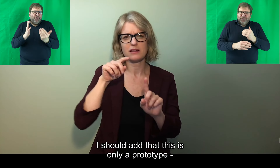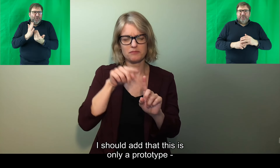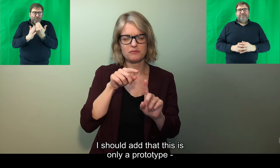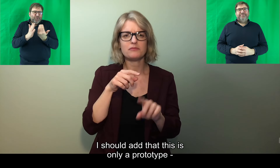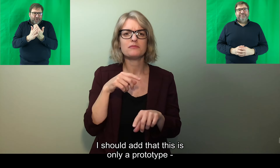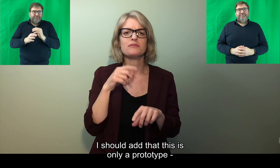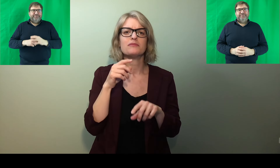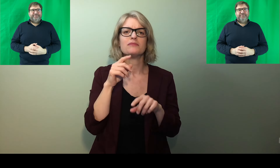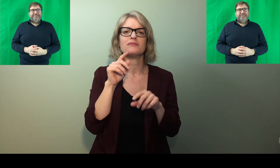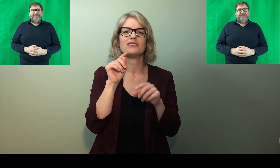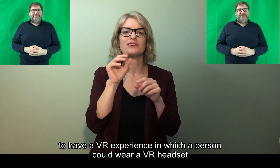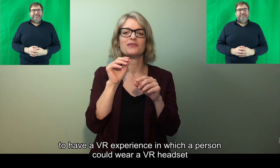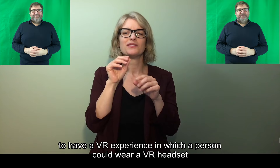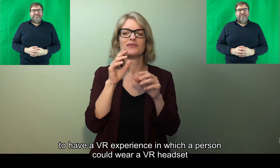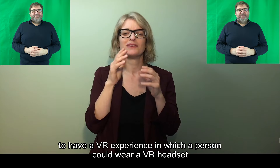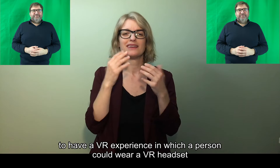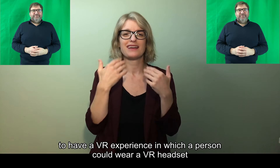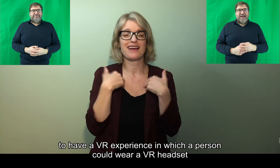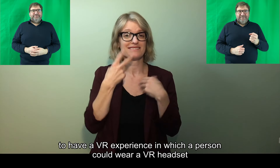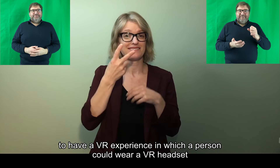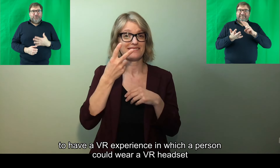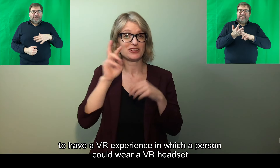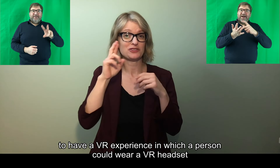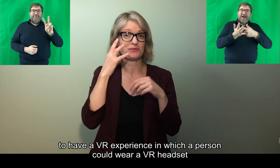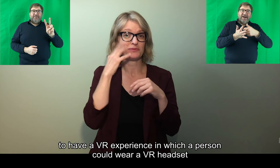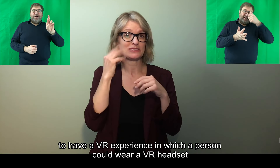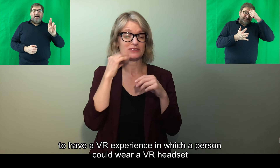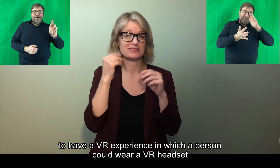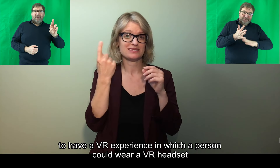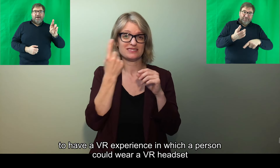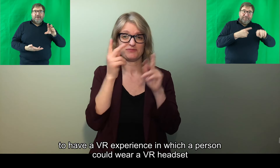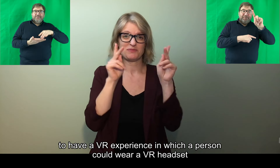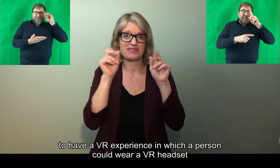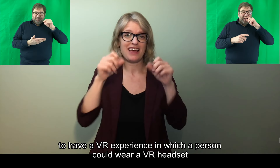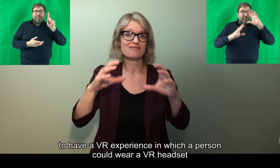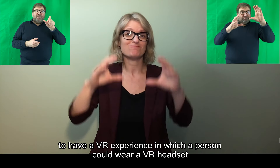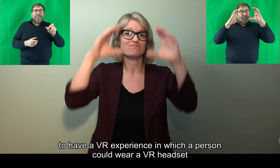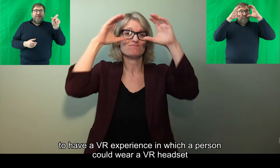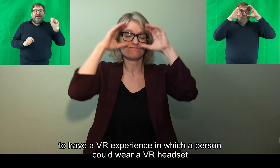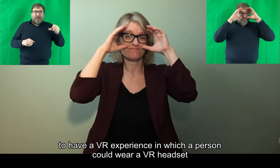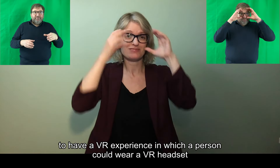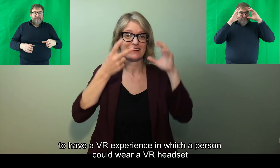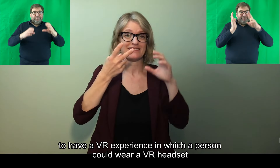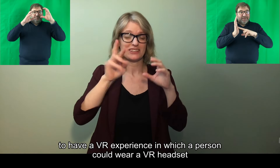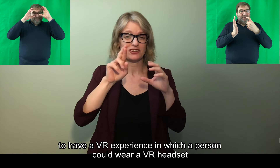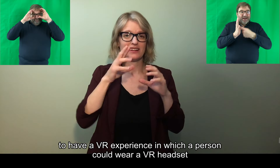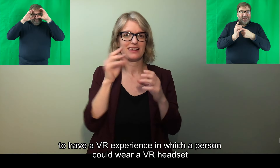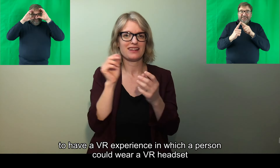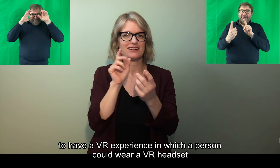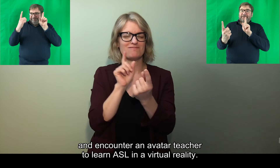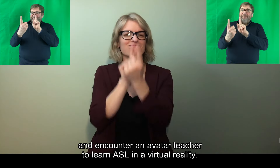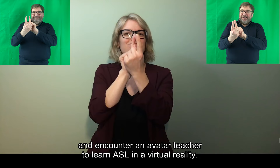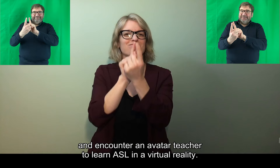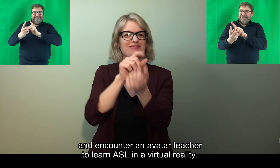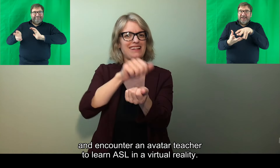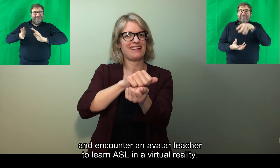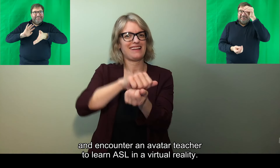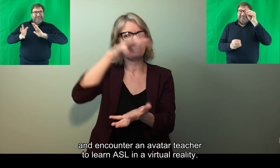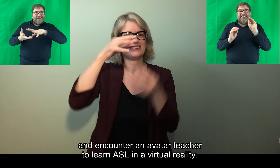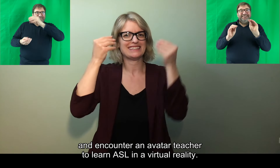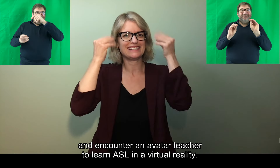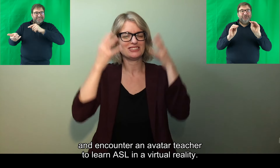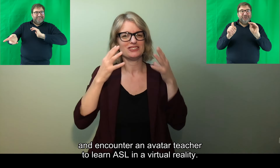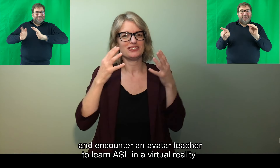prototype. To have a VR experience in which a person could wear a VR headset and encounter